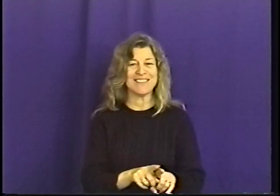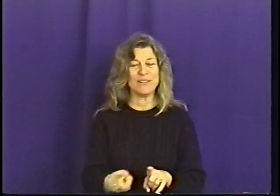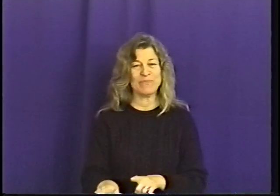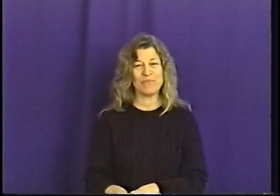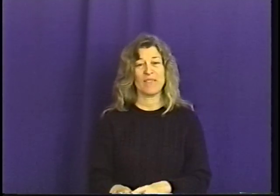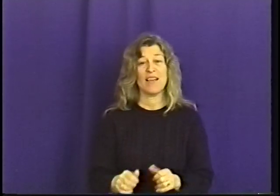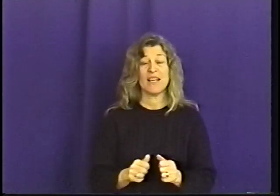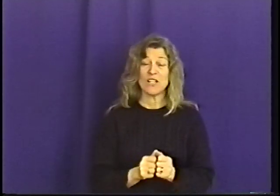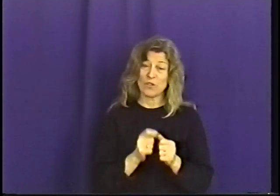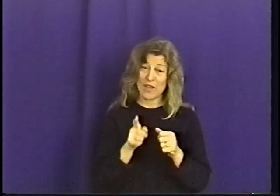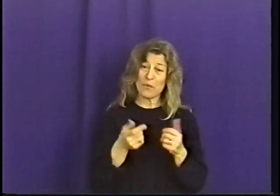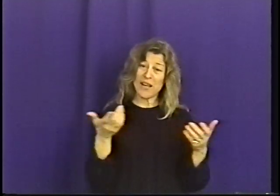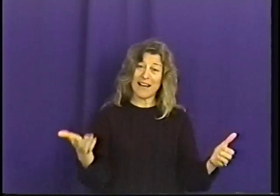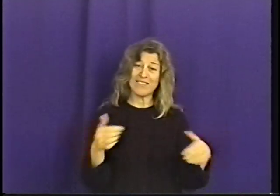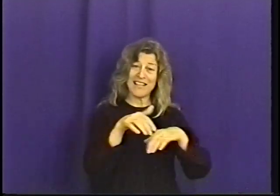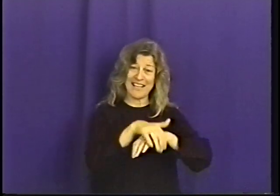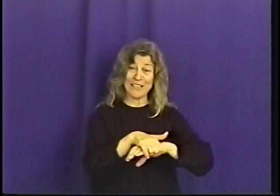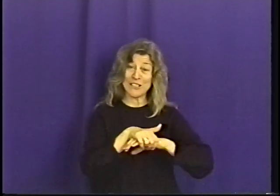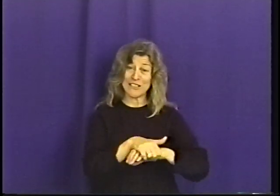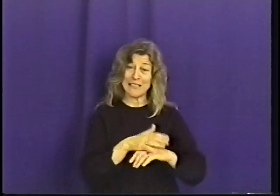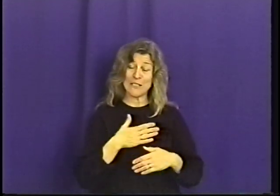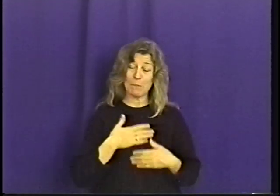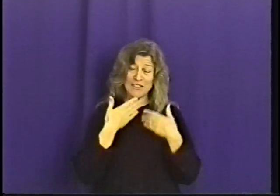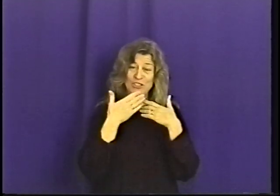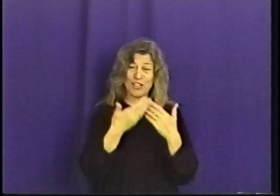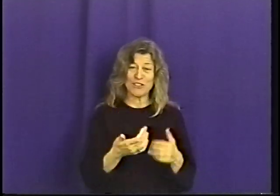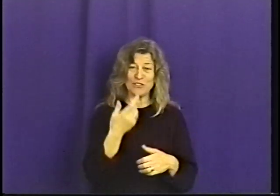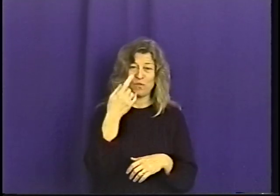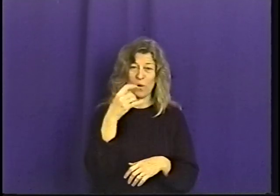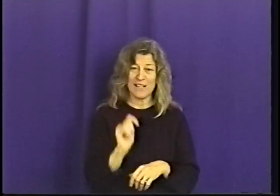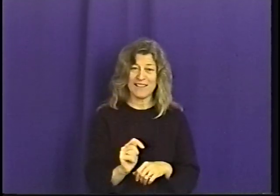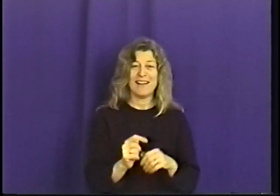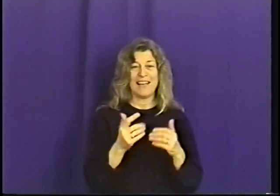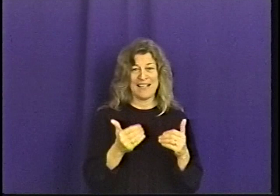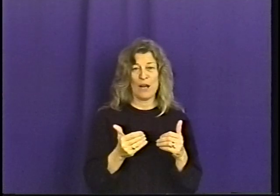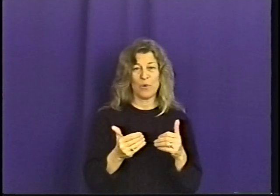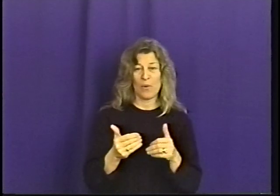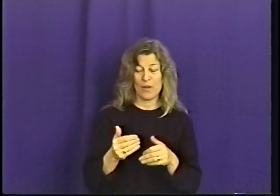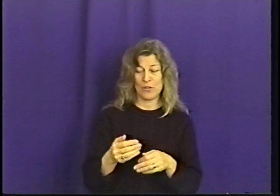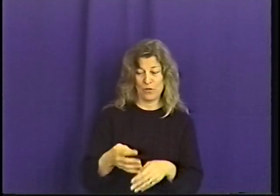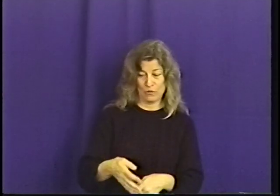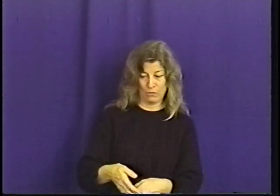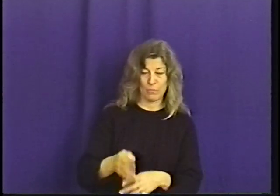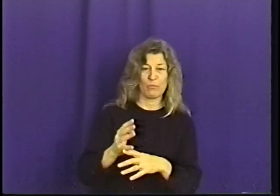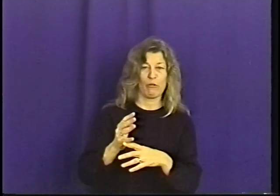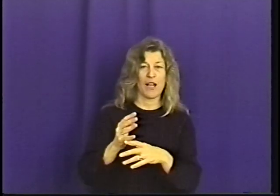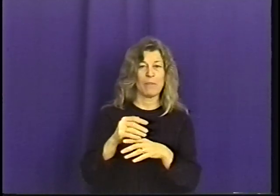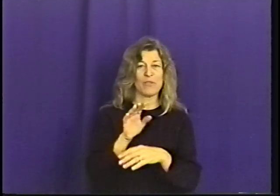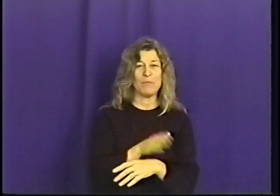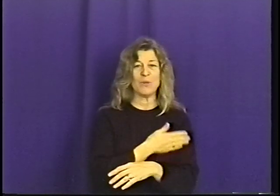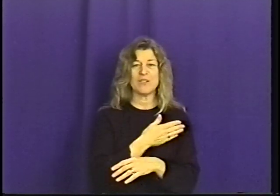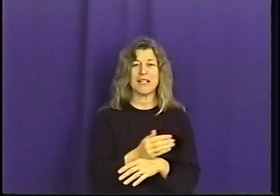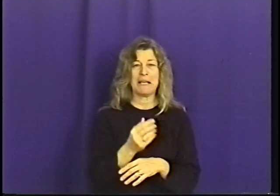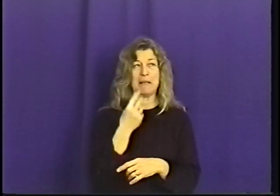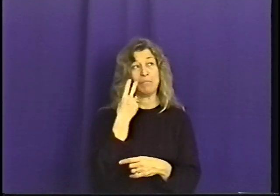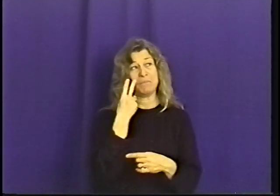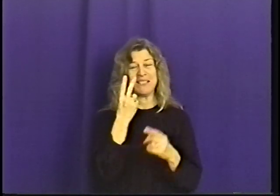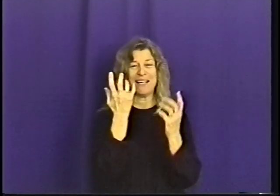also. So there we have it in English, at least my suggestions for it. And now we're going to bring up the music and see how